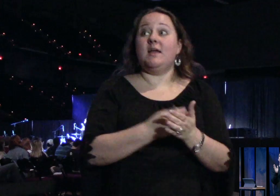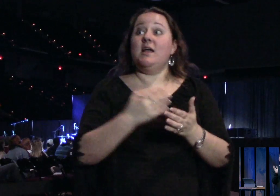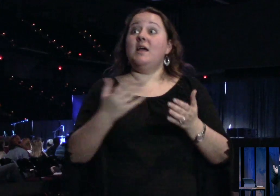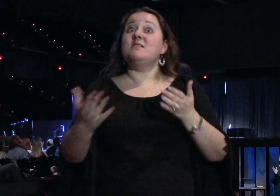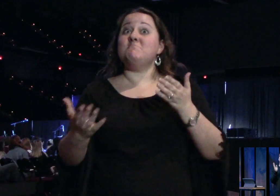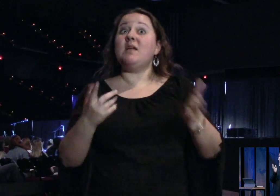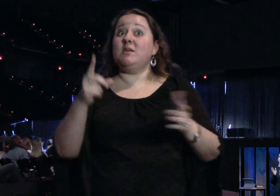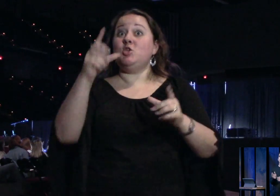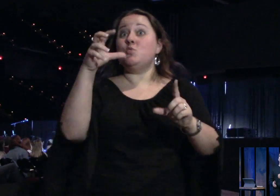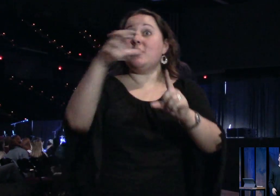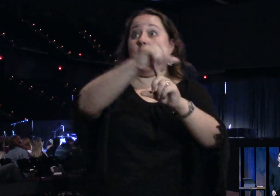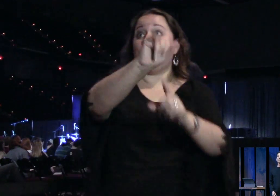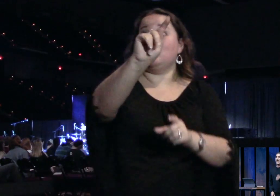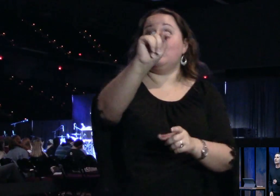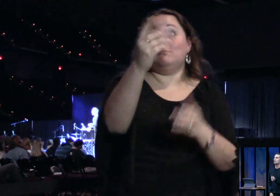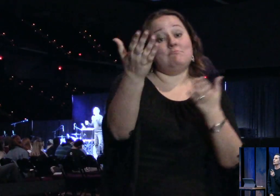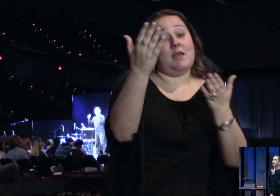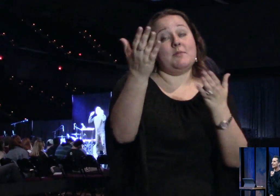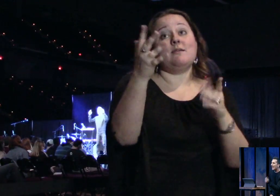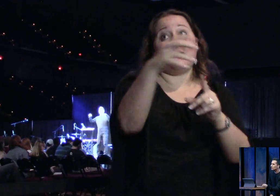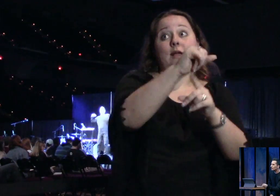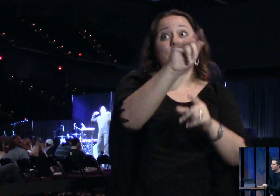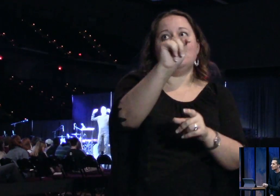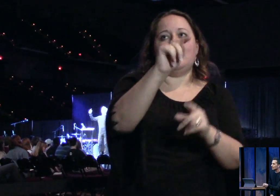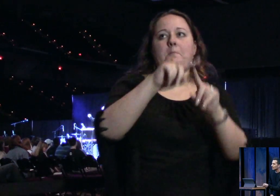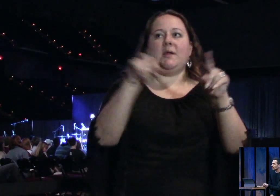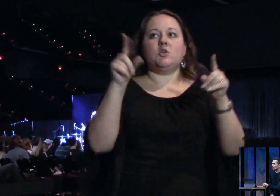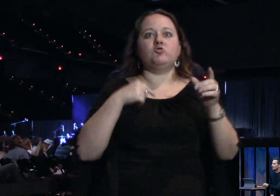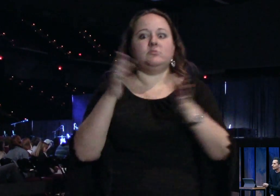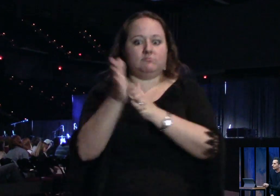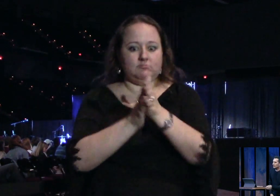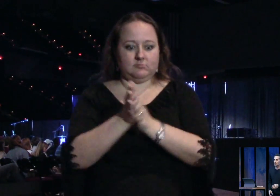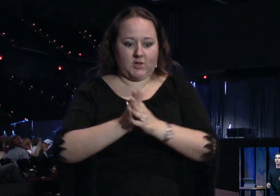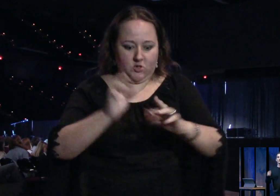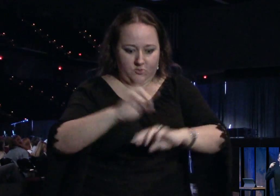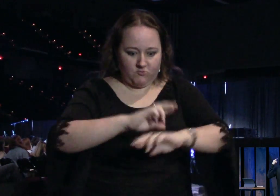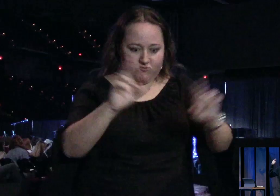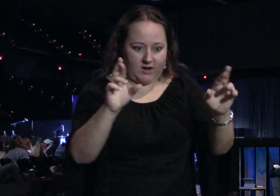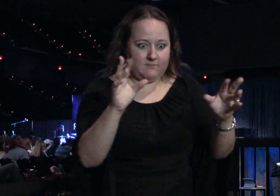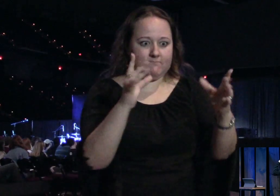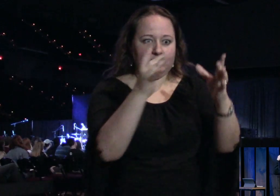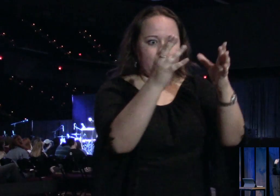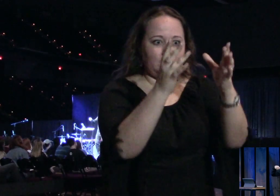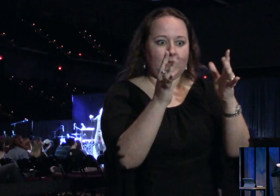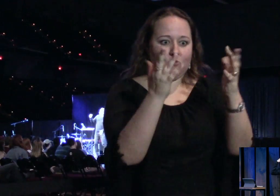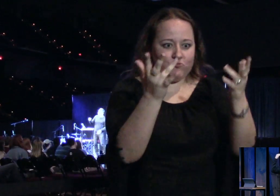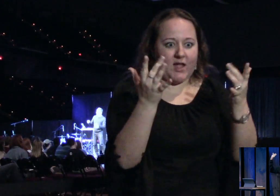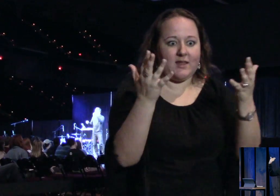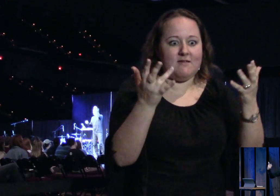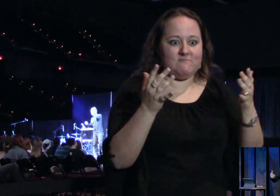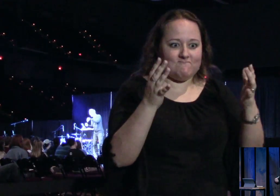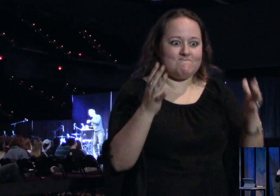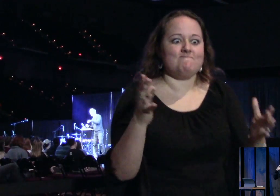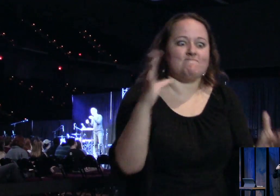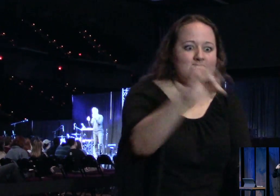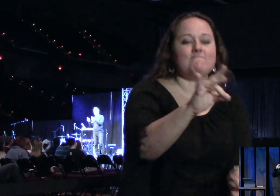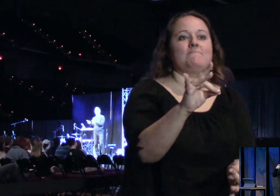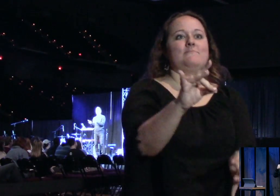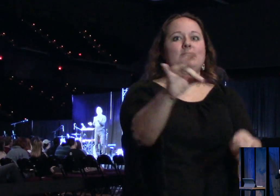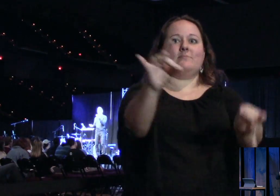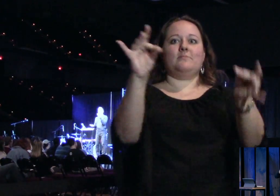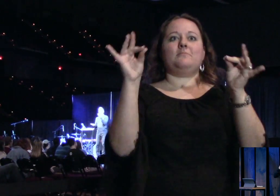there might come a time where you actually catch it. Because you're anticipating the bill so much that